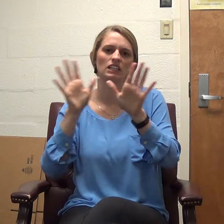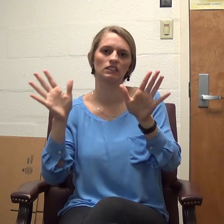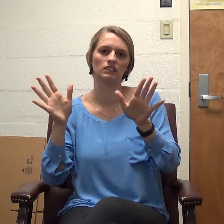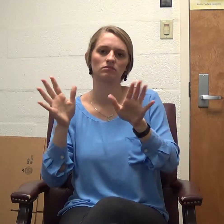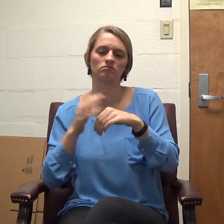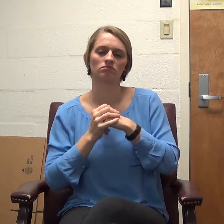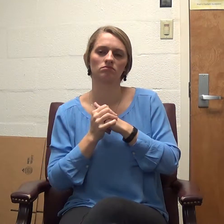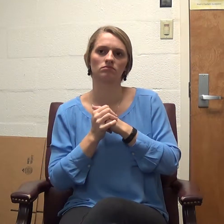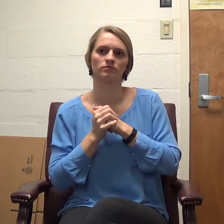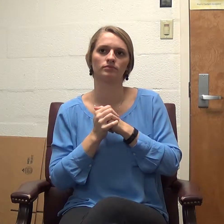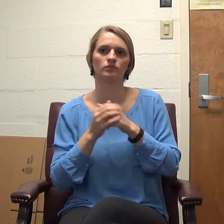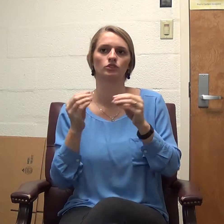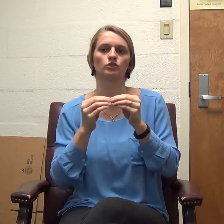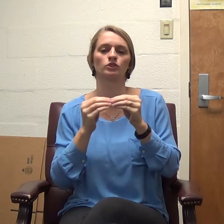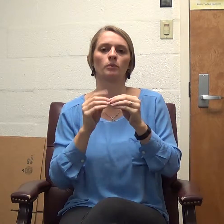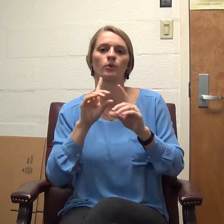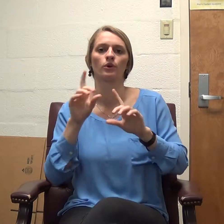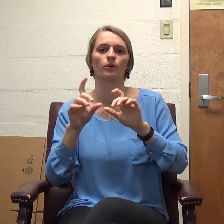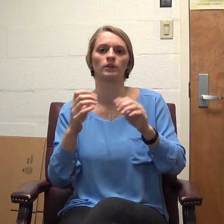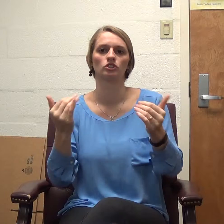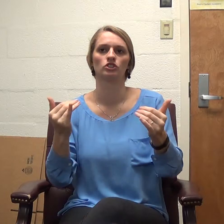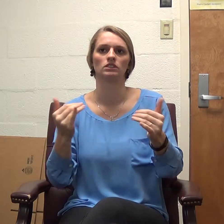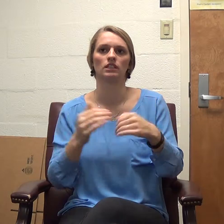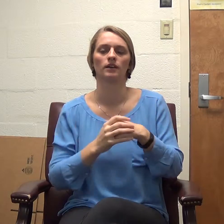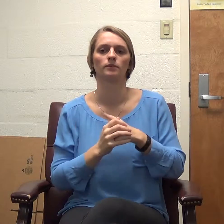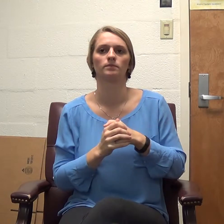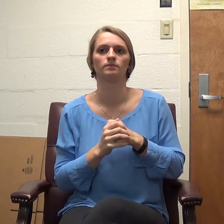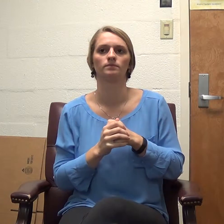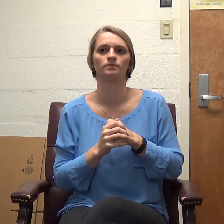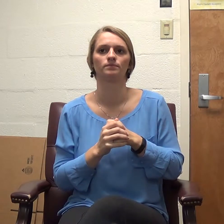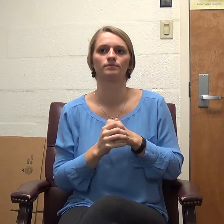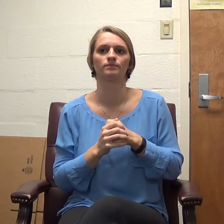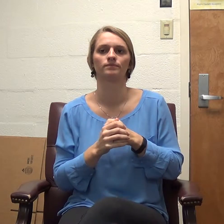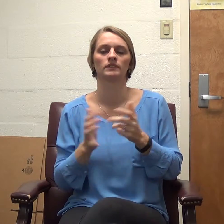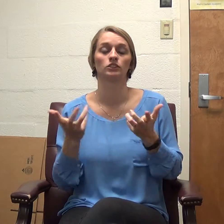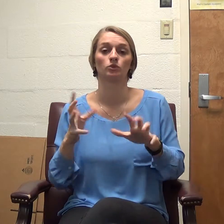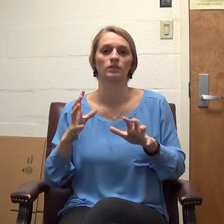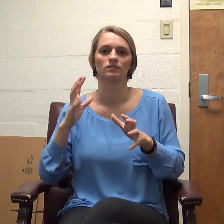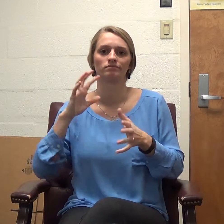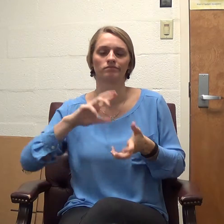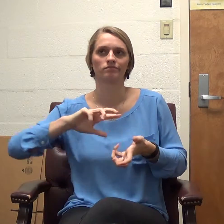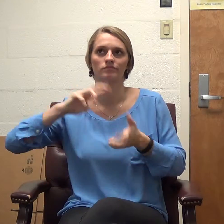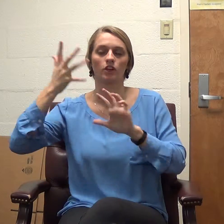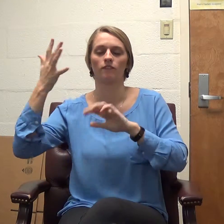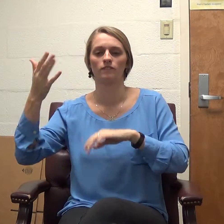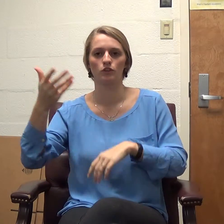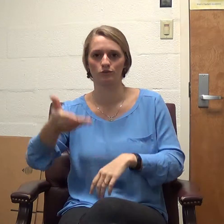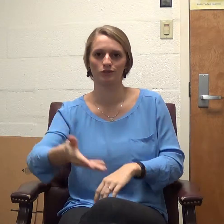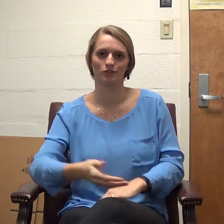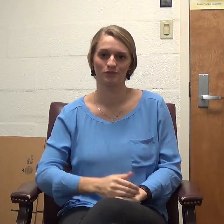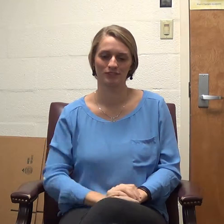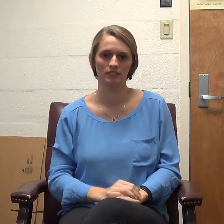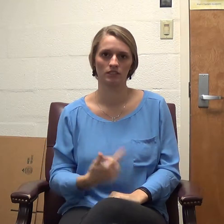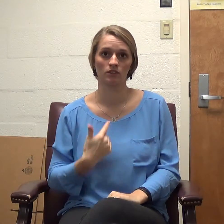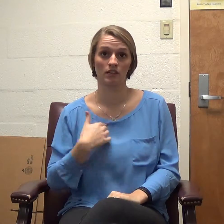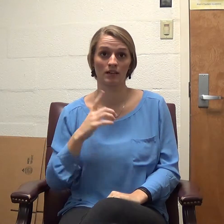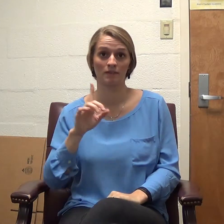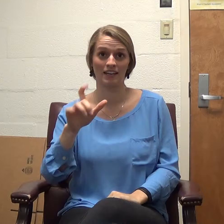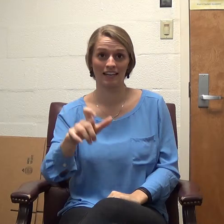more problems in the time we have. I don't want to get you too confused. So if I were to ask you 7 squared,